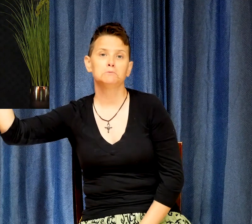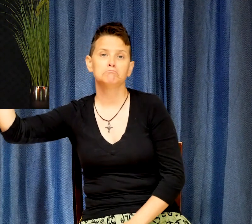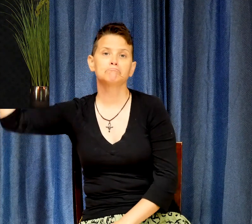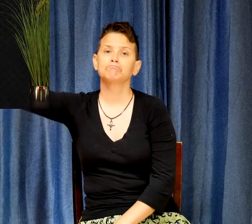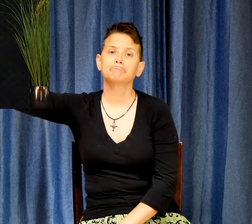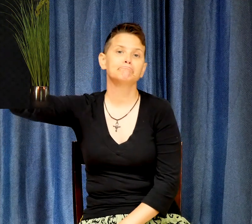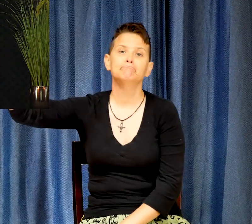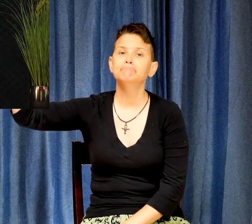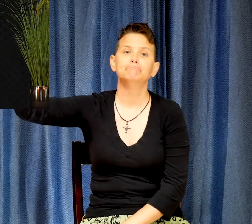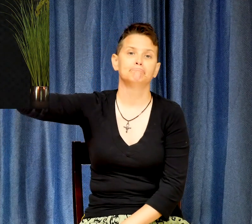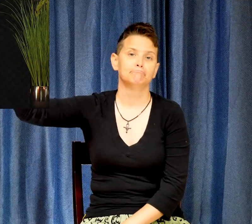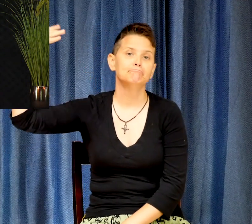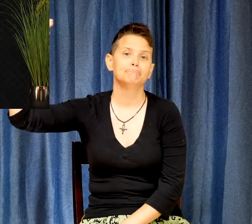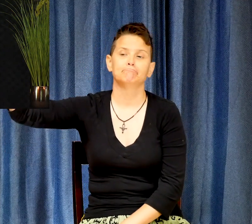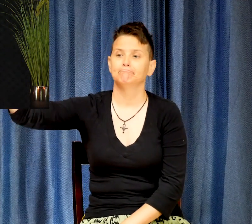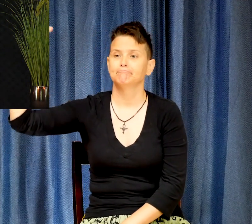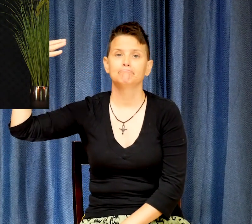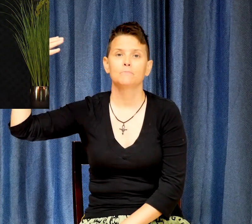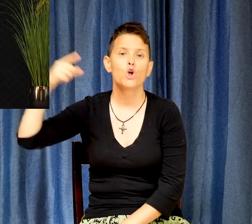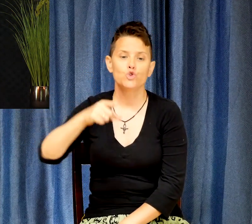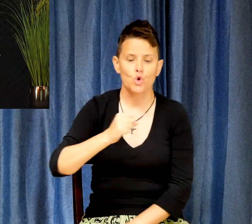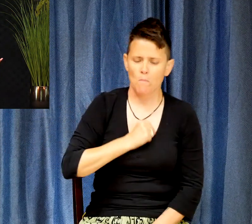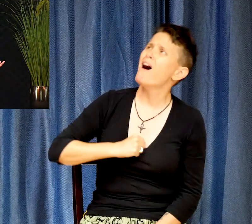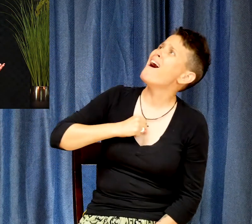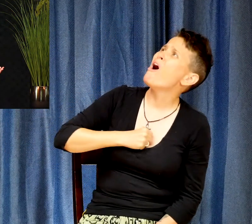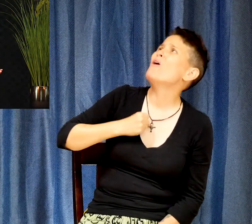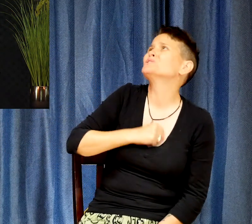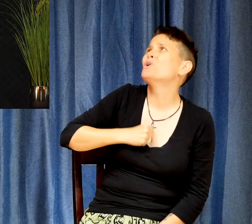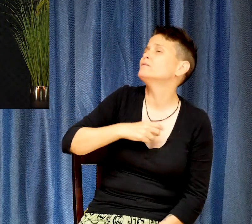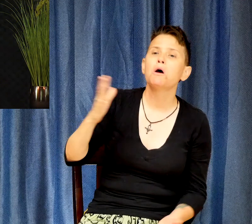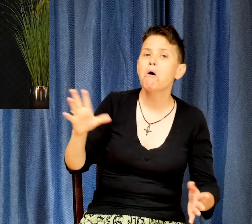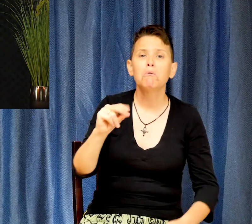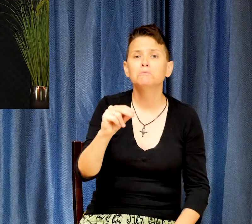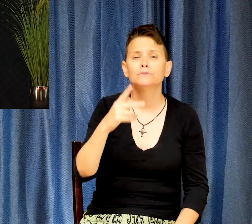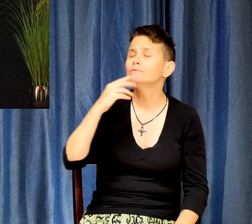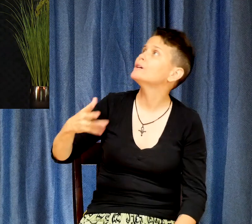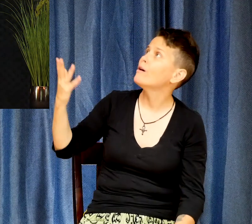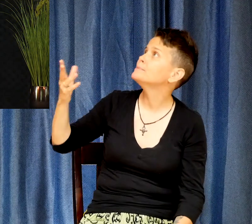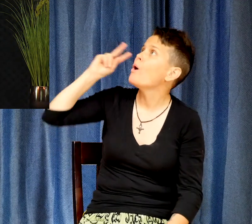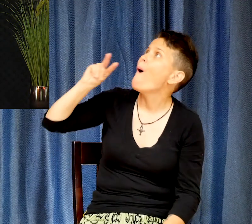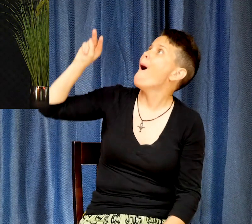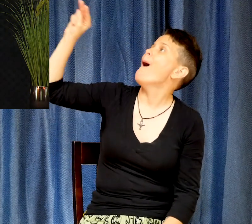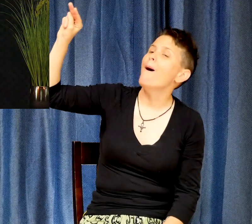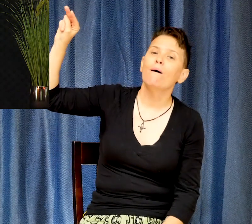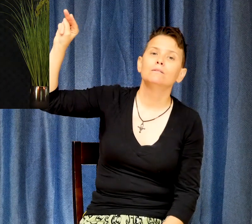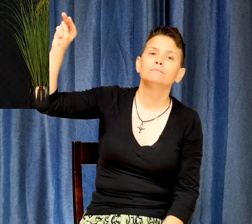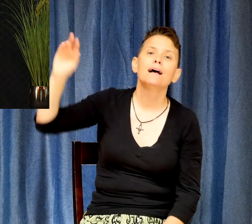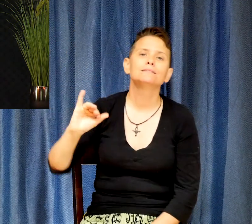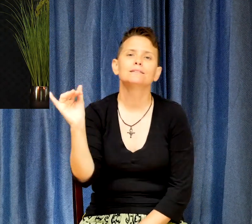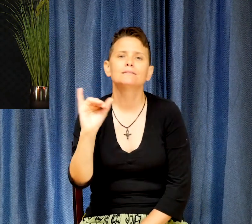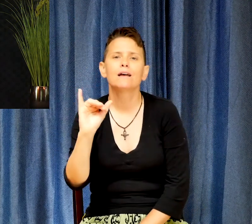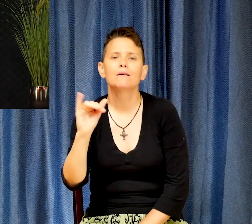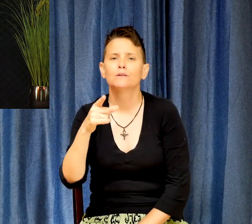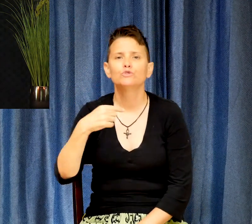don't need to apologize. You just pick up your head and you look at the sun. It's the same when you decide to turn toward